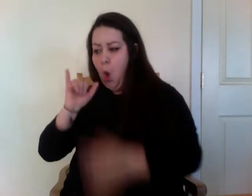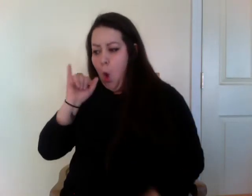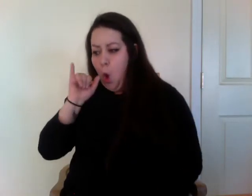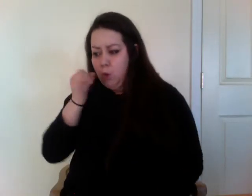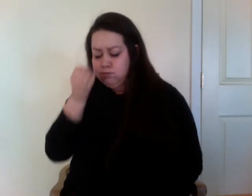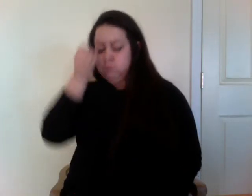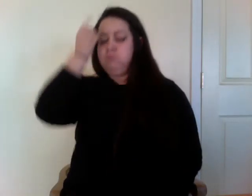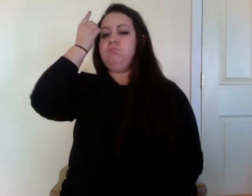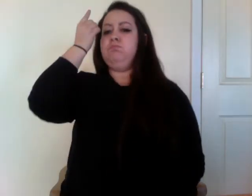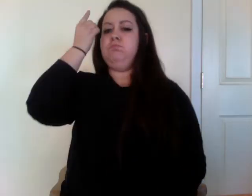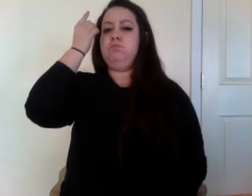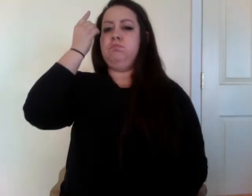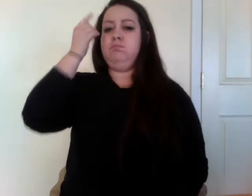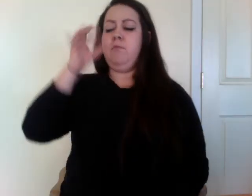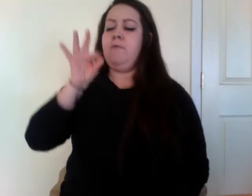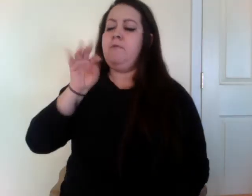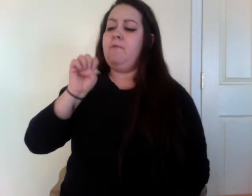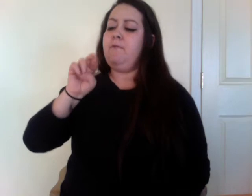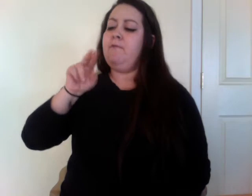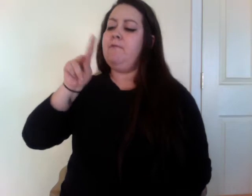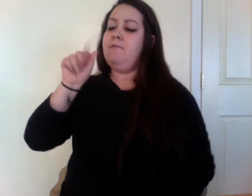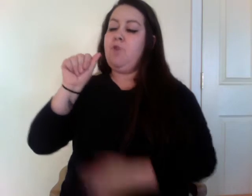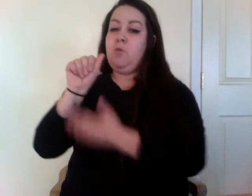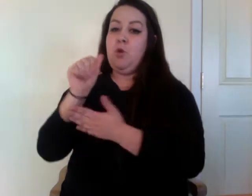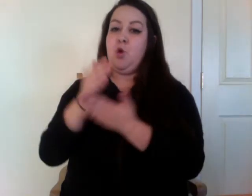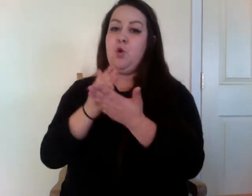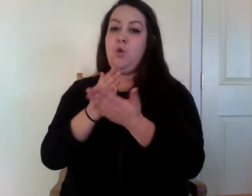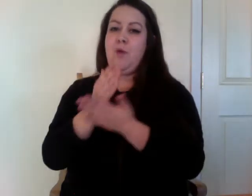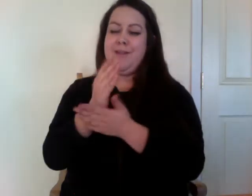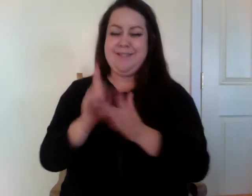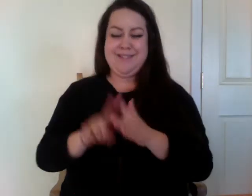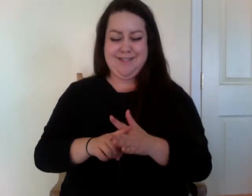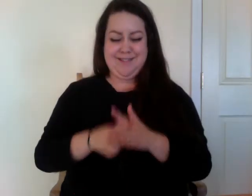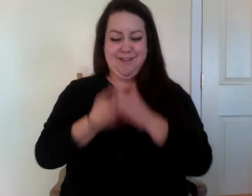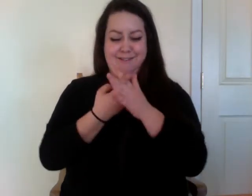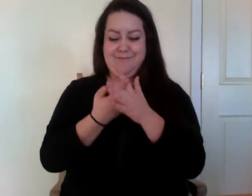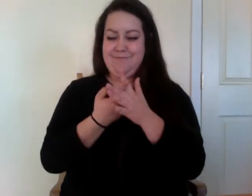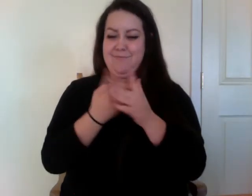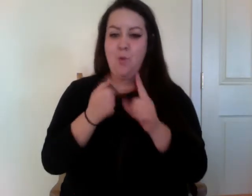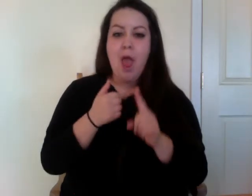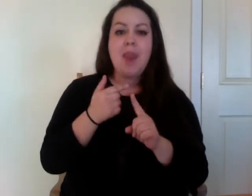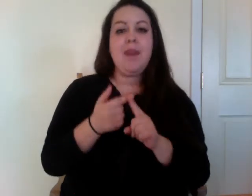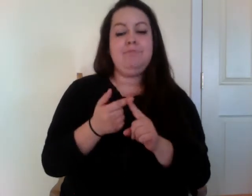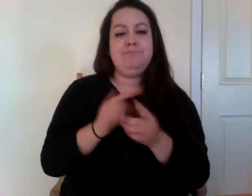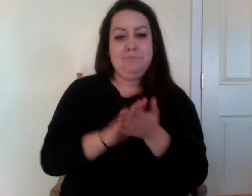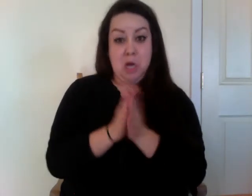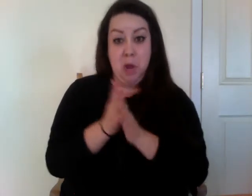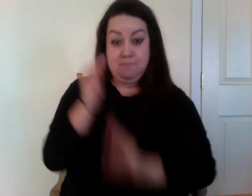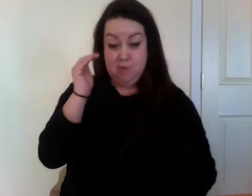that FERPA rights kick in when a student is an adult, and that is not the